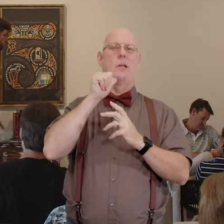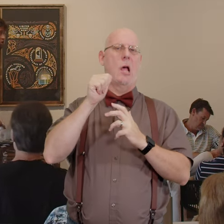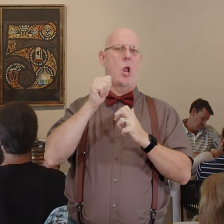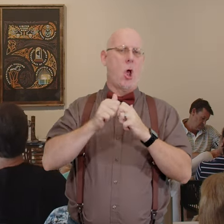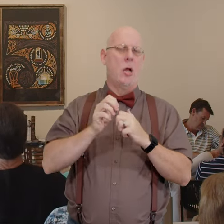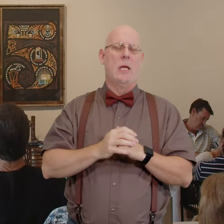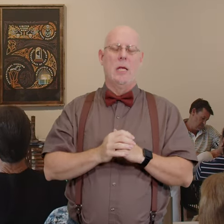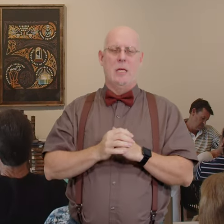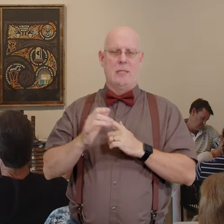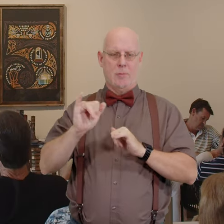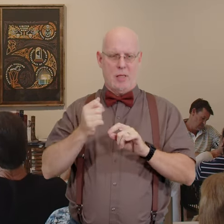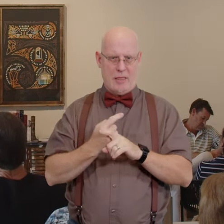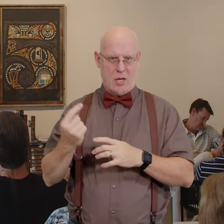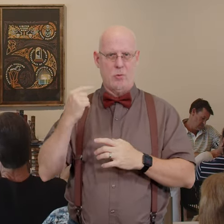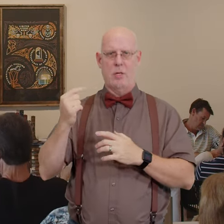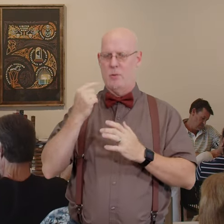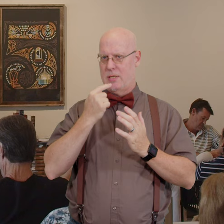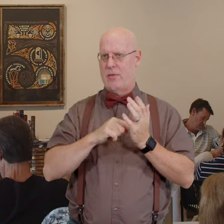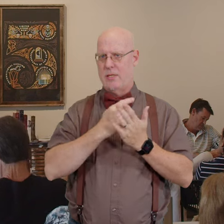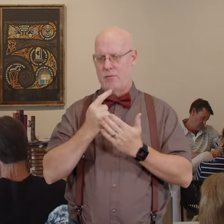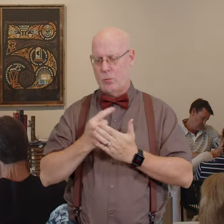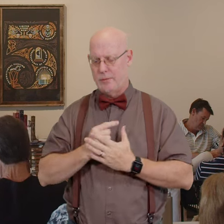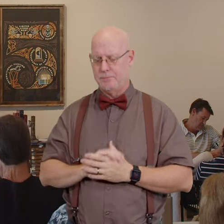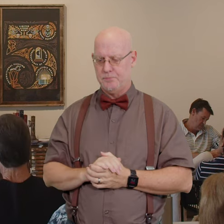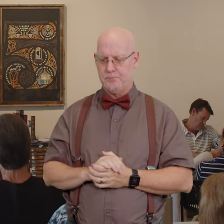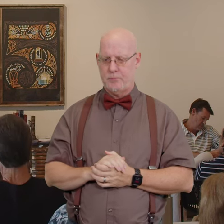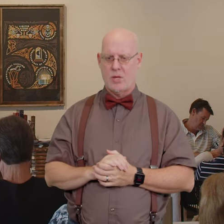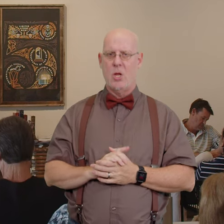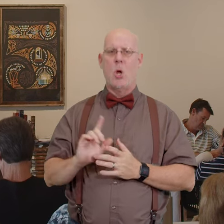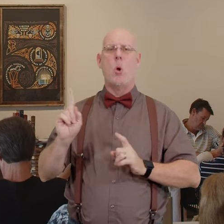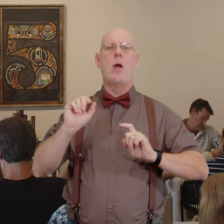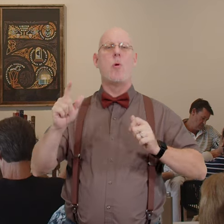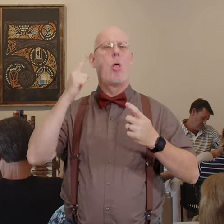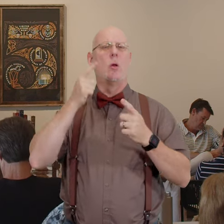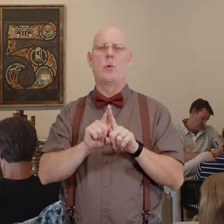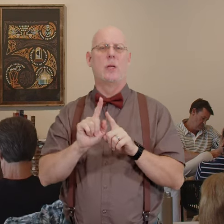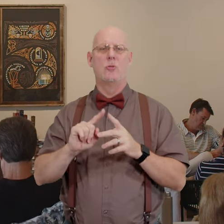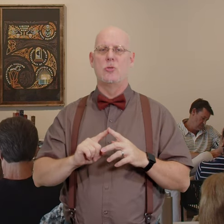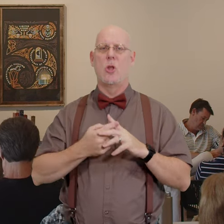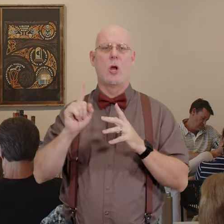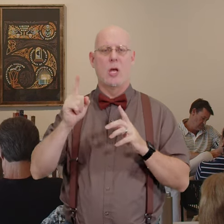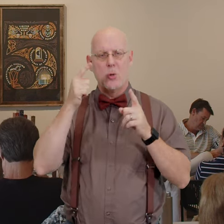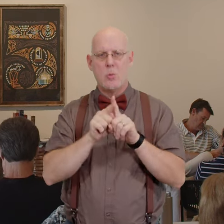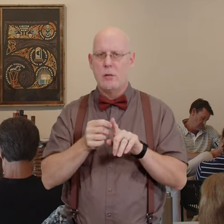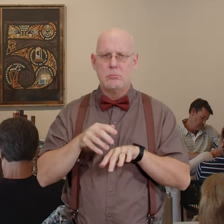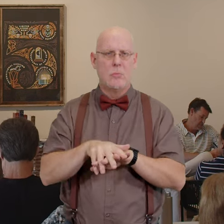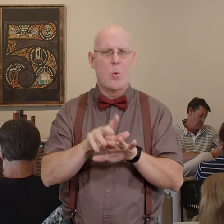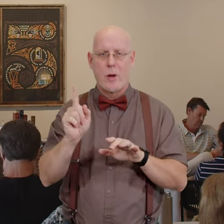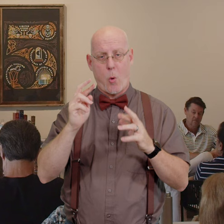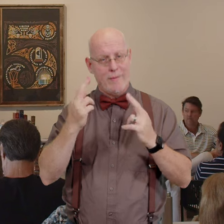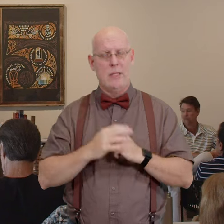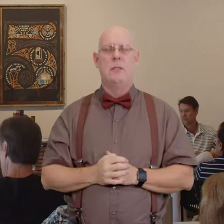Hopefully not stretching. We're going to go back to where we began last week, and I'm going to be returning this every week. Where do we all agree? Where are we all going to line